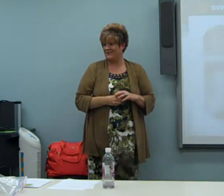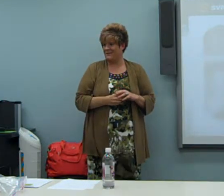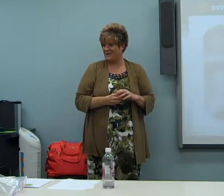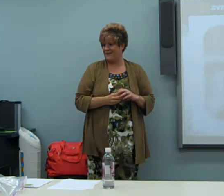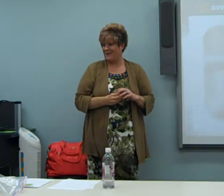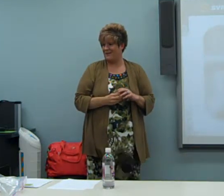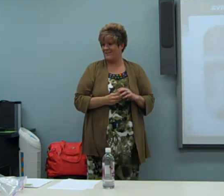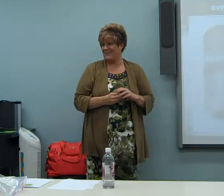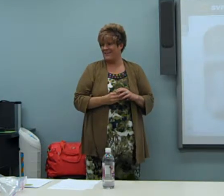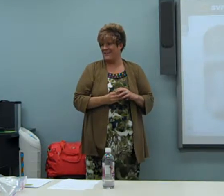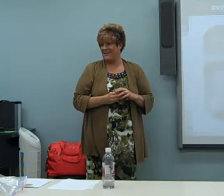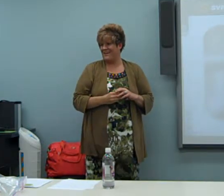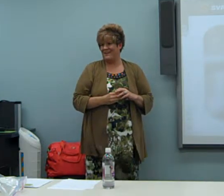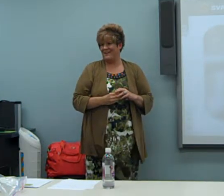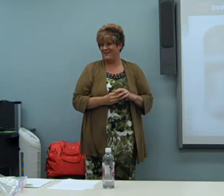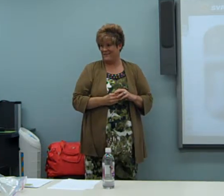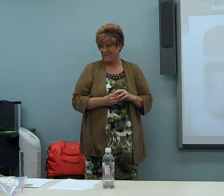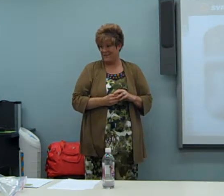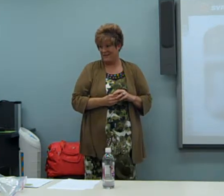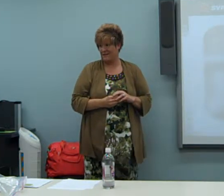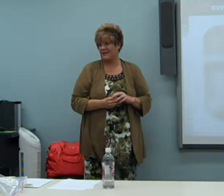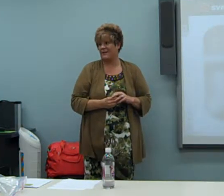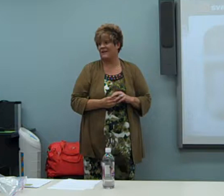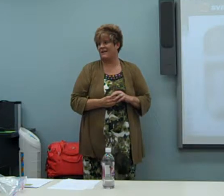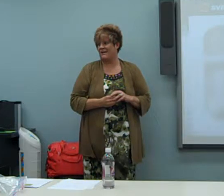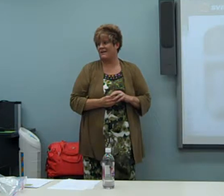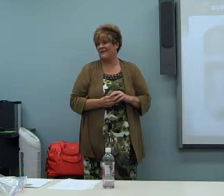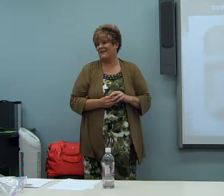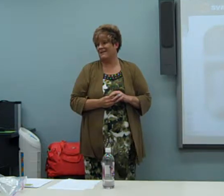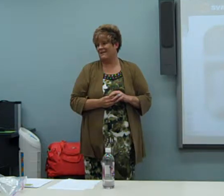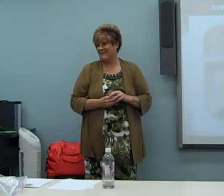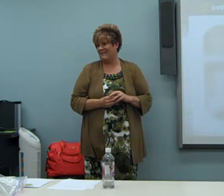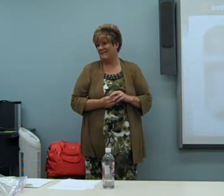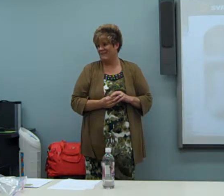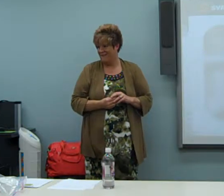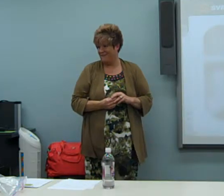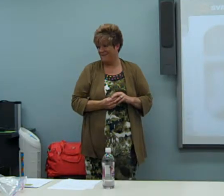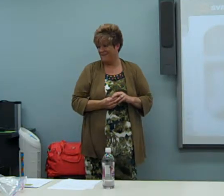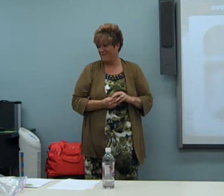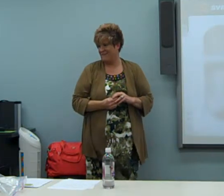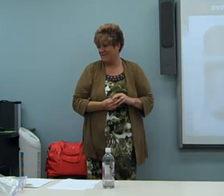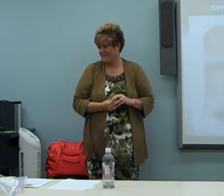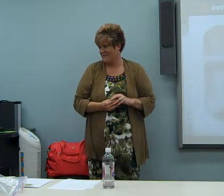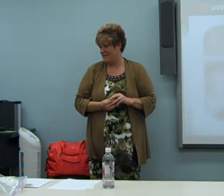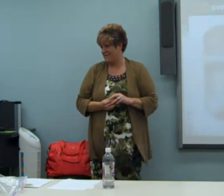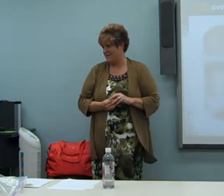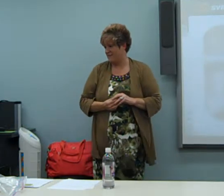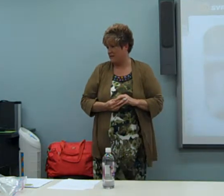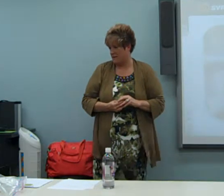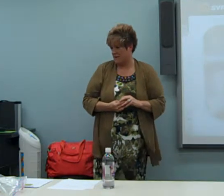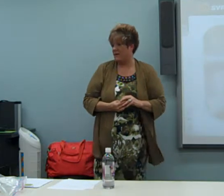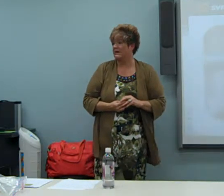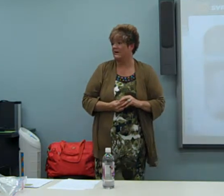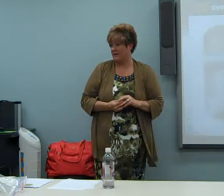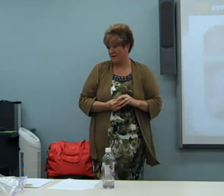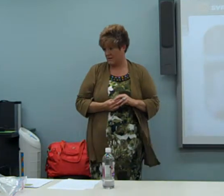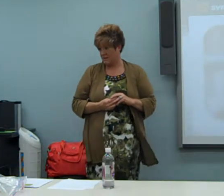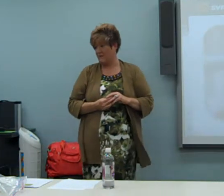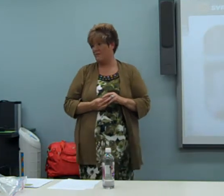Well, with my mentoring, I watch a lot of different, video phone conversations, and just the variety of situations that